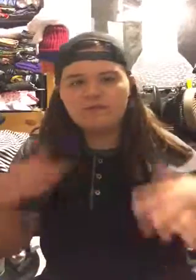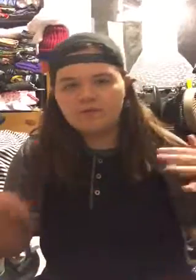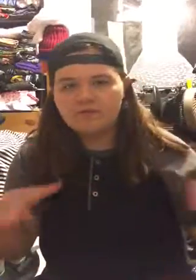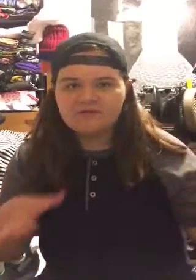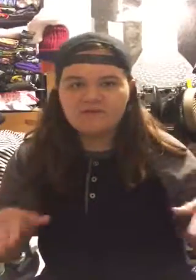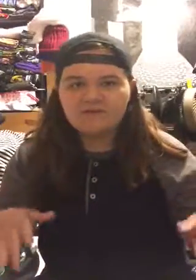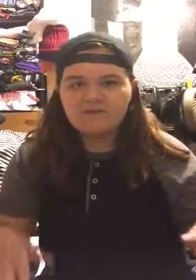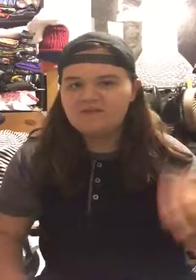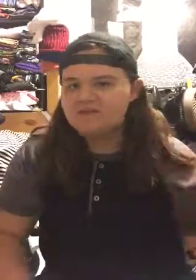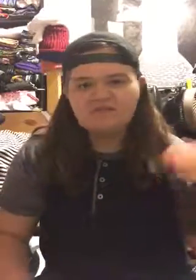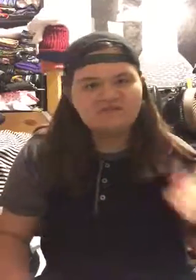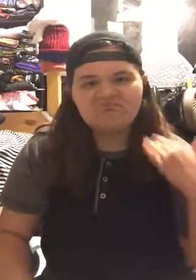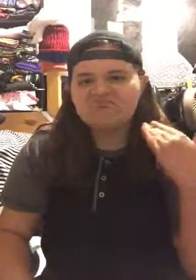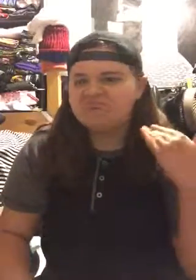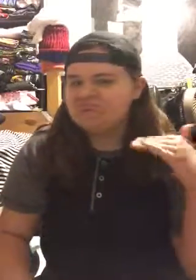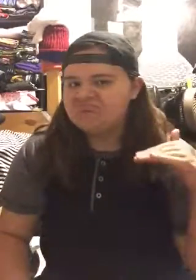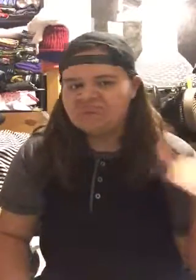resemble what they're talking about. This one doesn't.